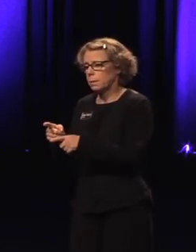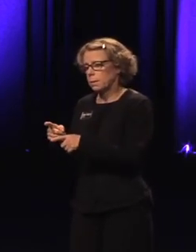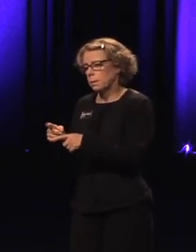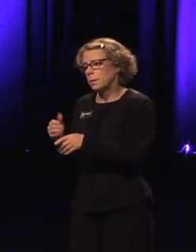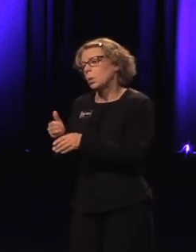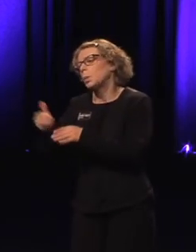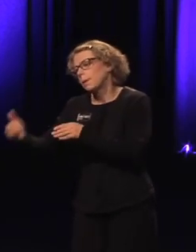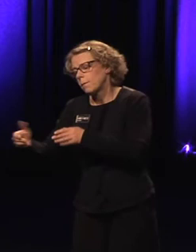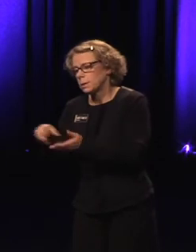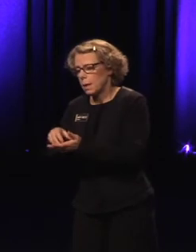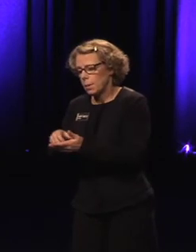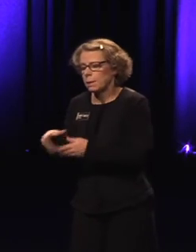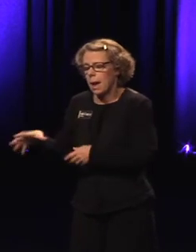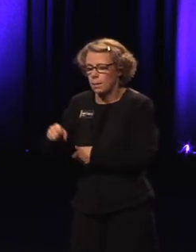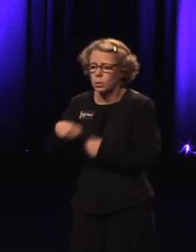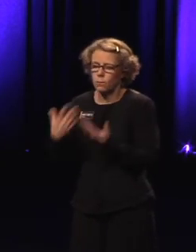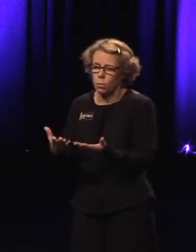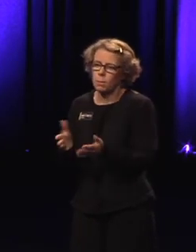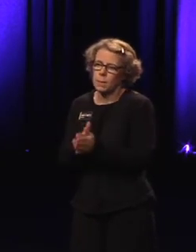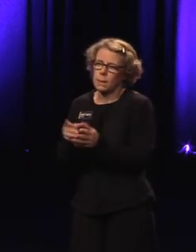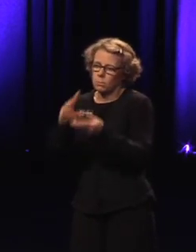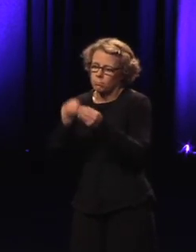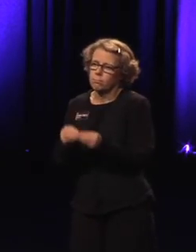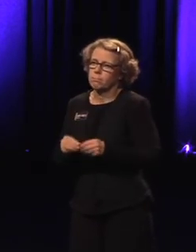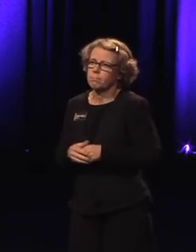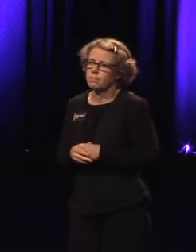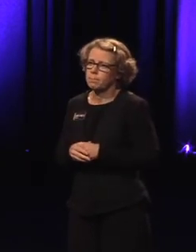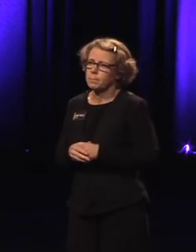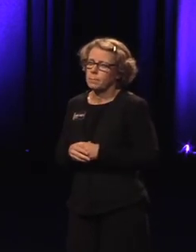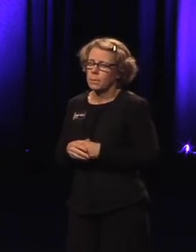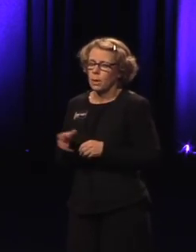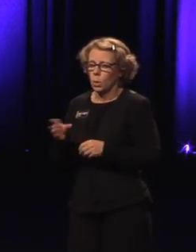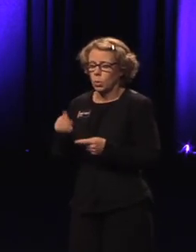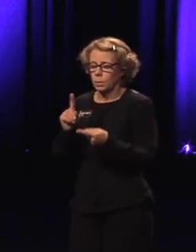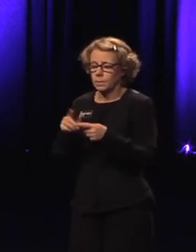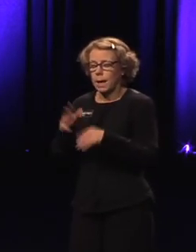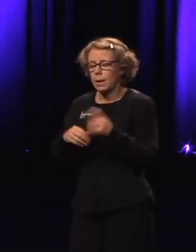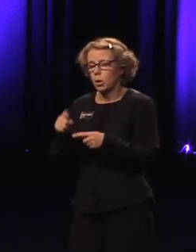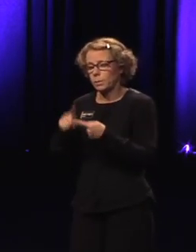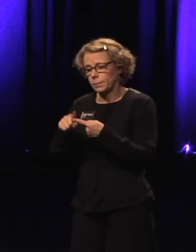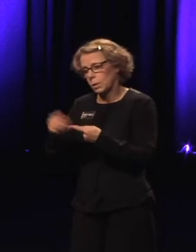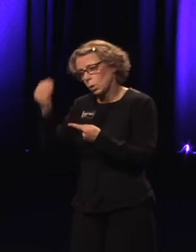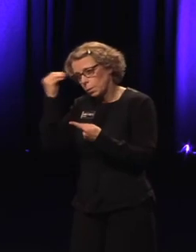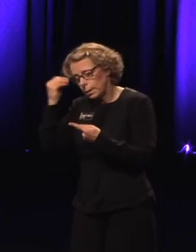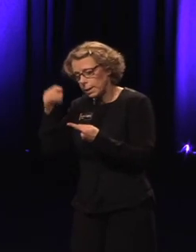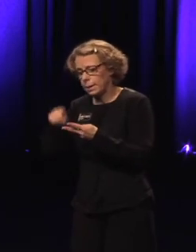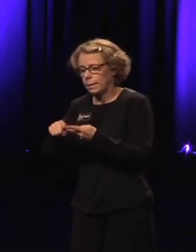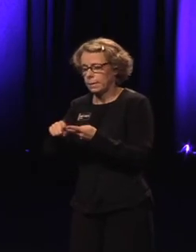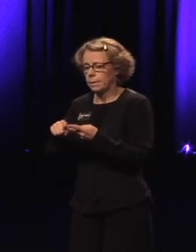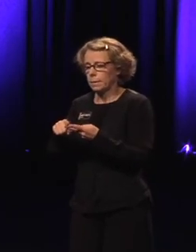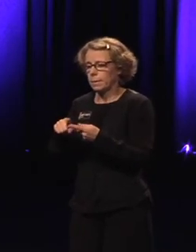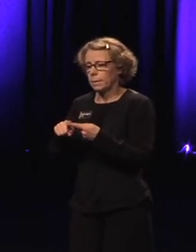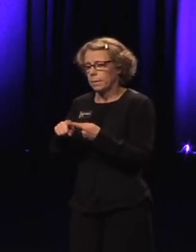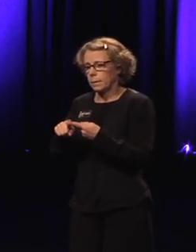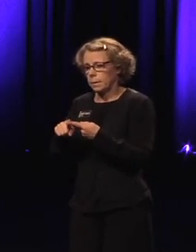The enabling power of some rights, such as education. Education enables you to access